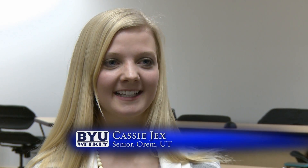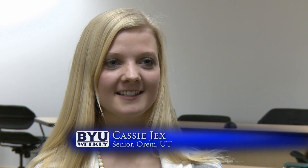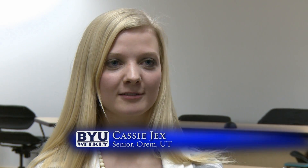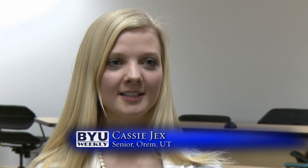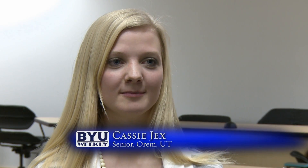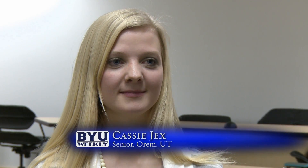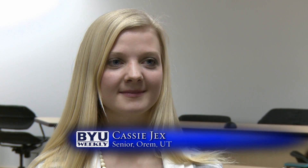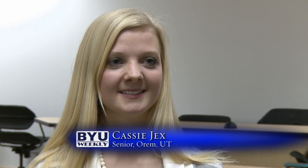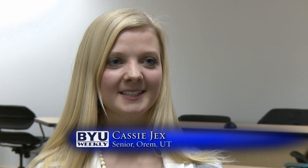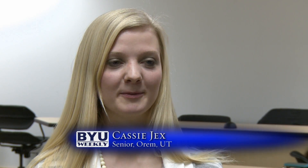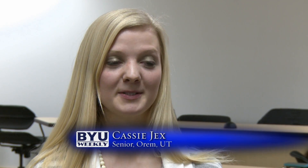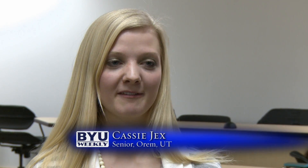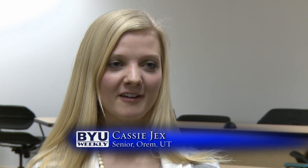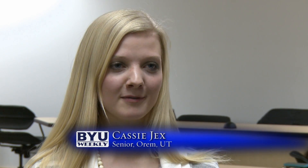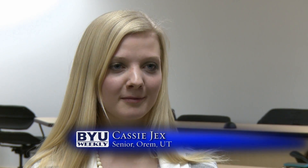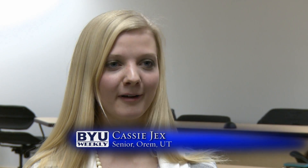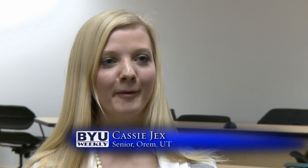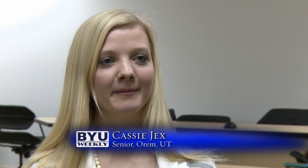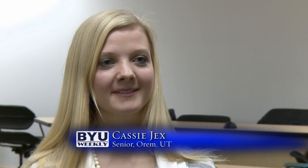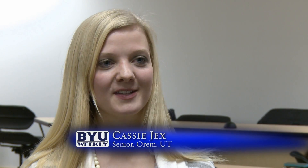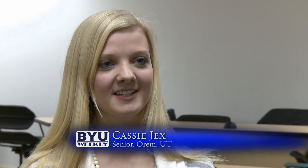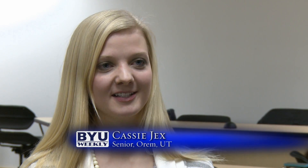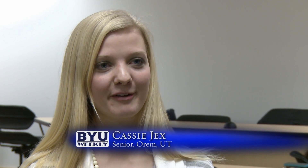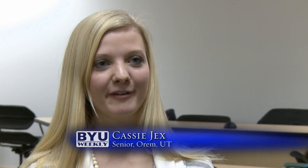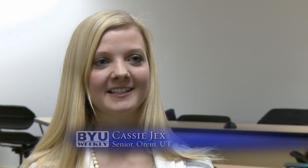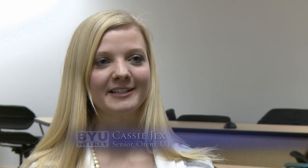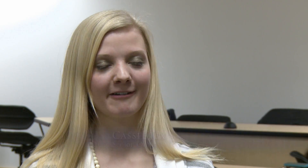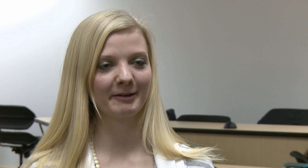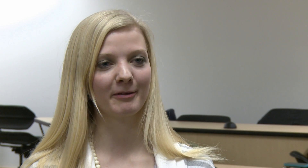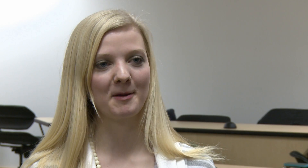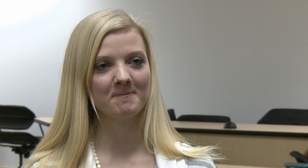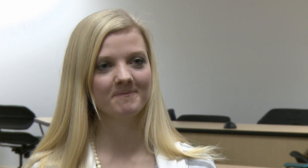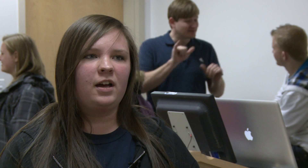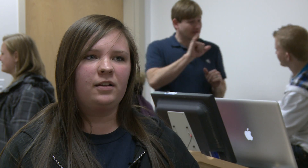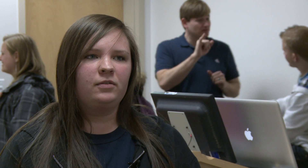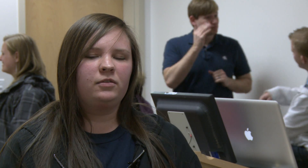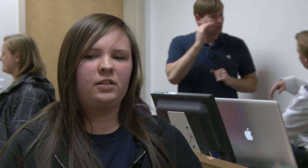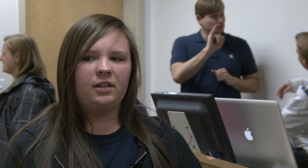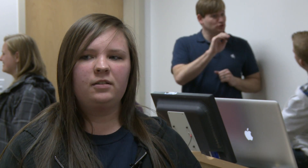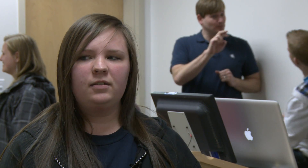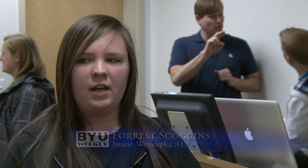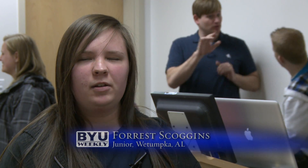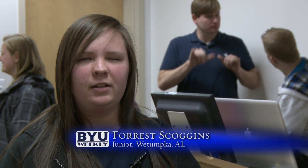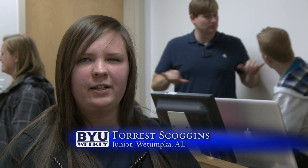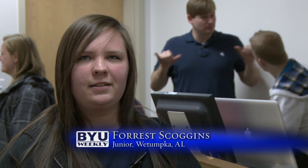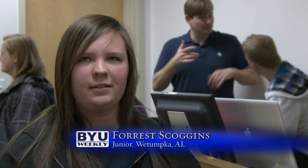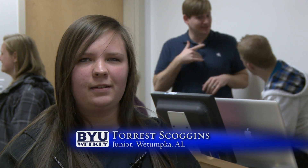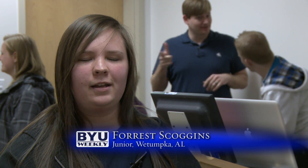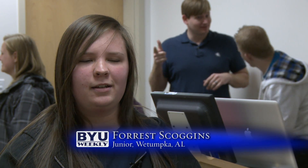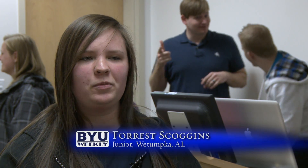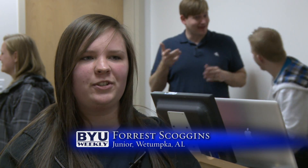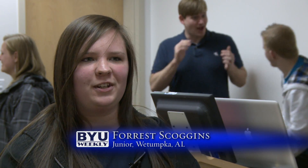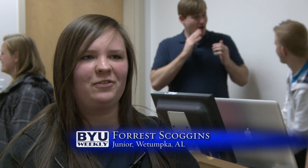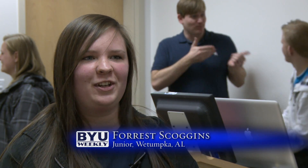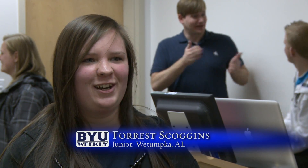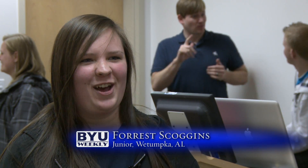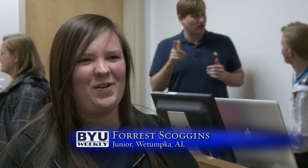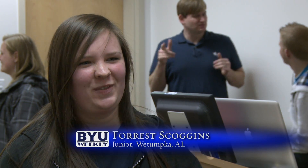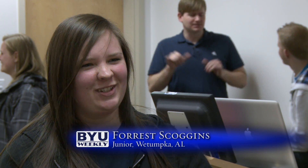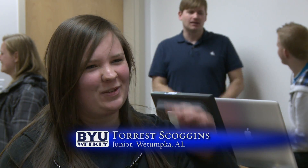ASL Club. We do have deaf people come, so that's a lot of fun to interact with them. I get at least 90% of it now, which is a